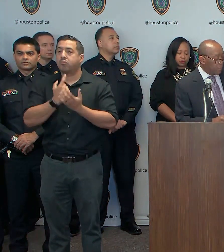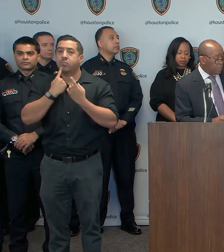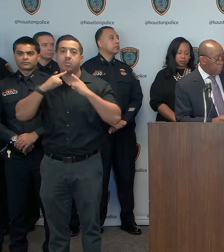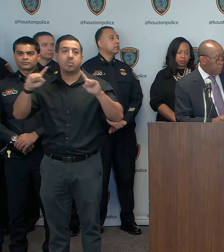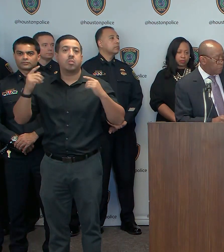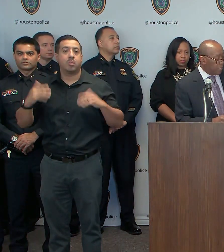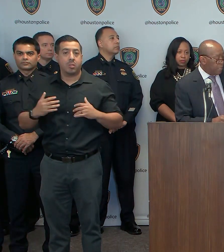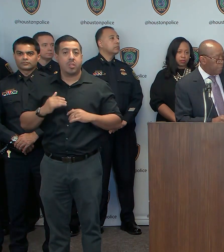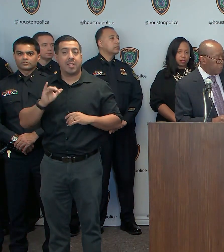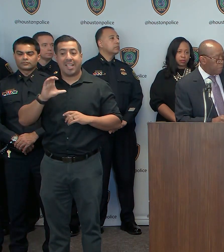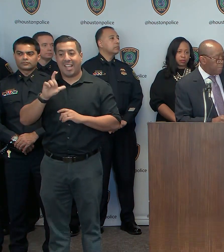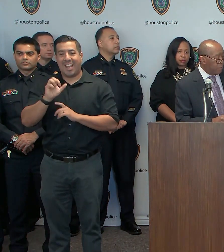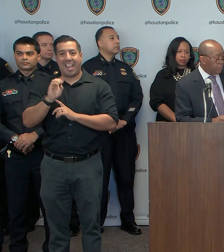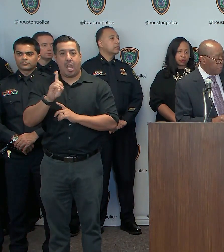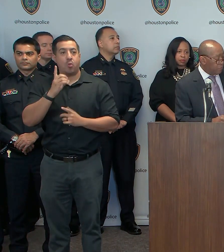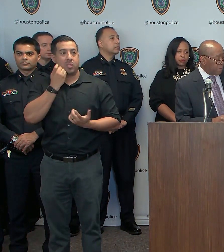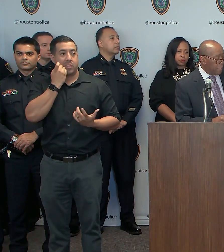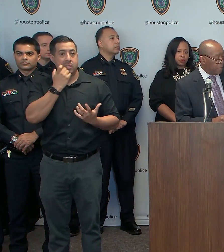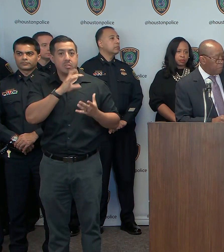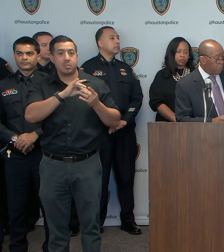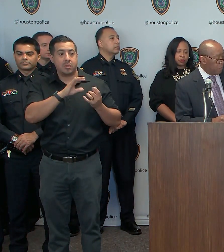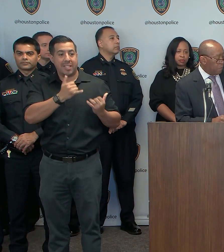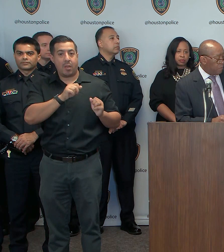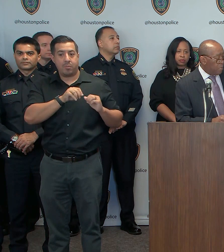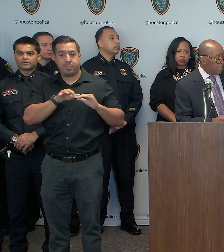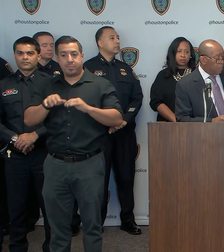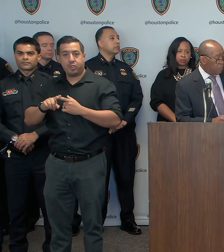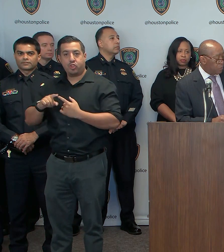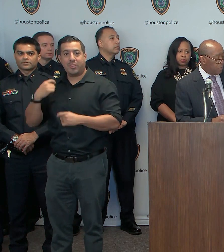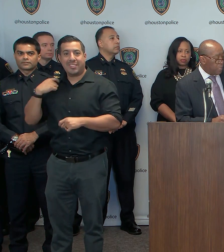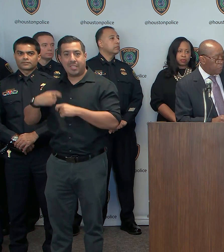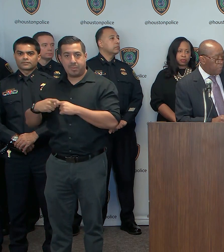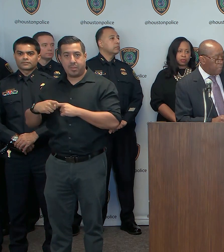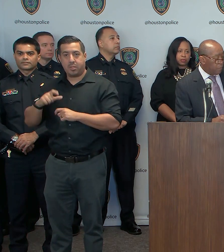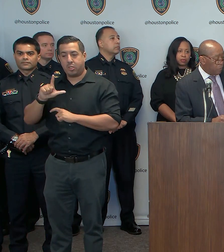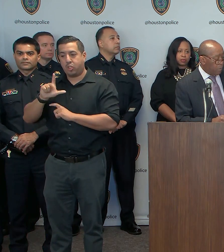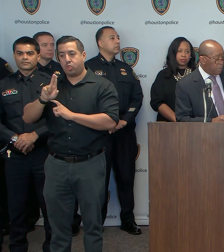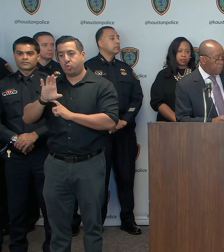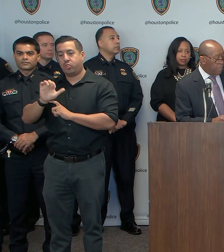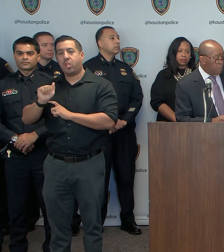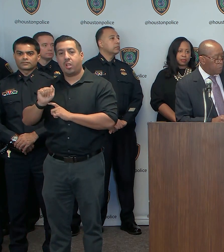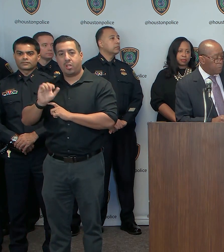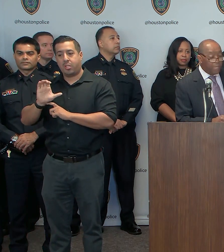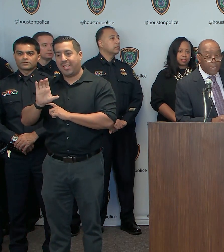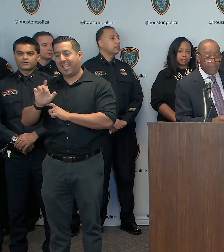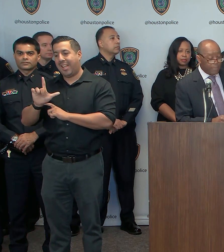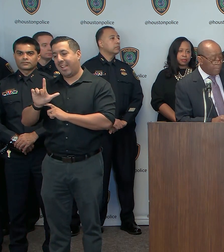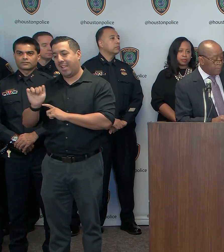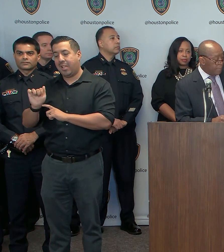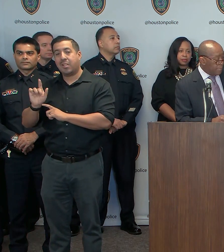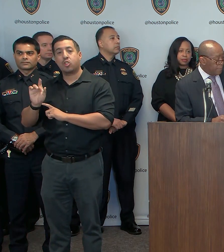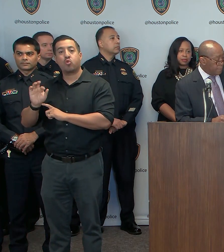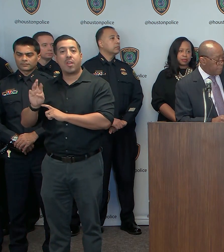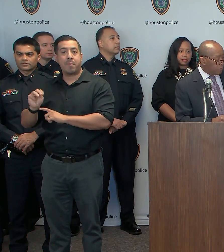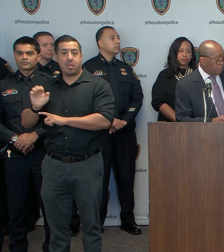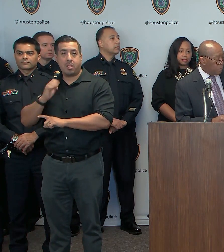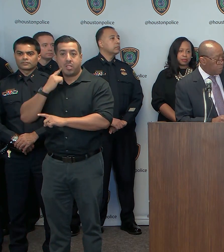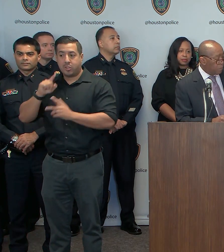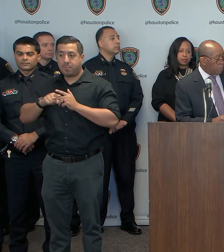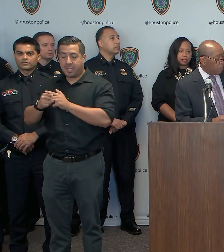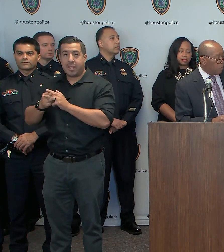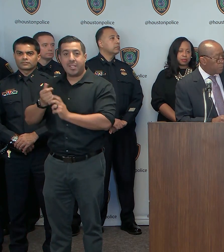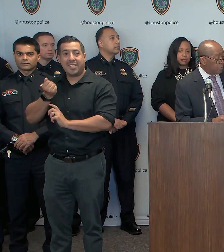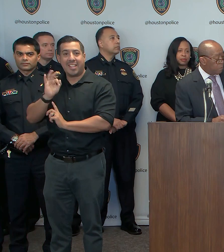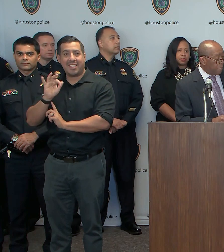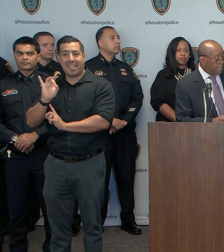as Director Cloud said, it expanded to the Hispanic community, Lucha contra el Crimen, which began in 1986.